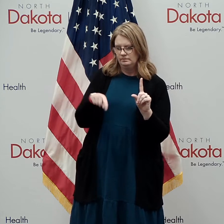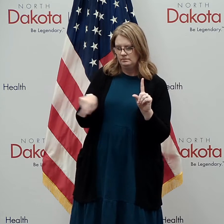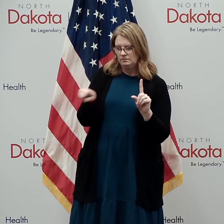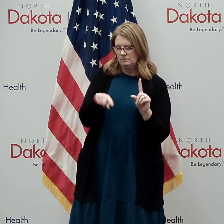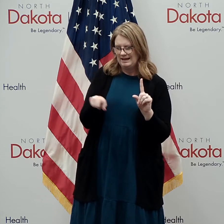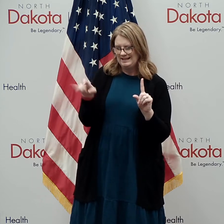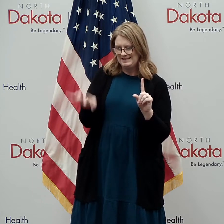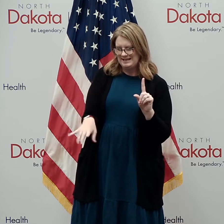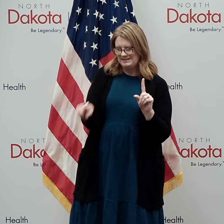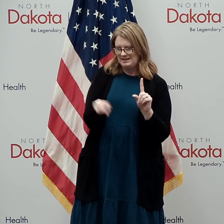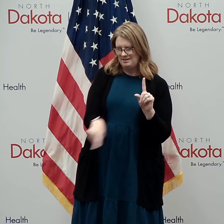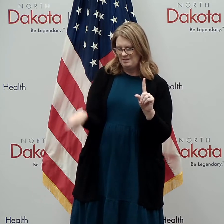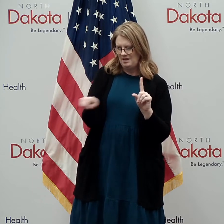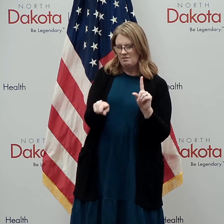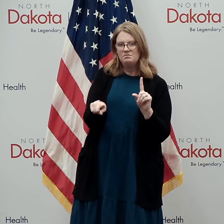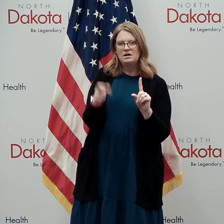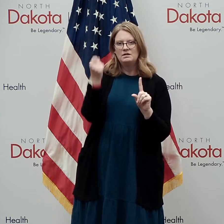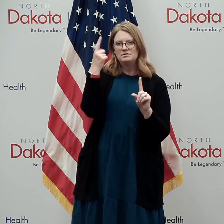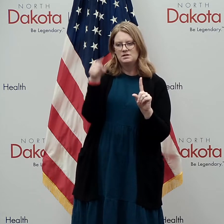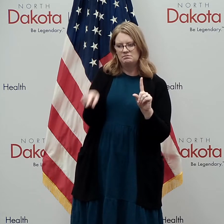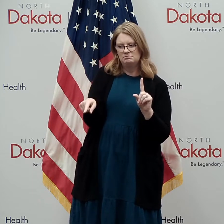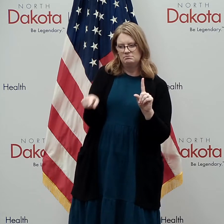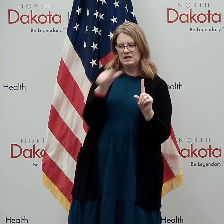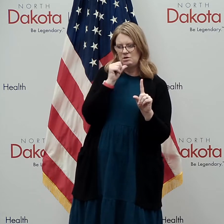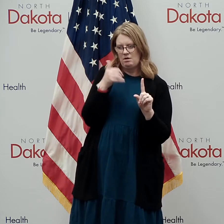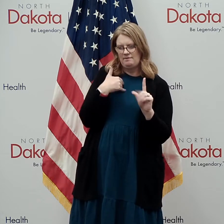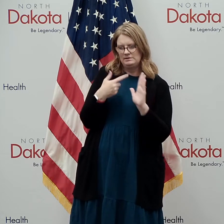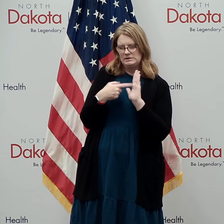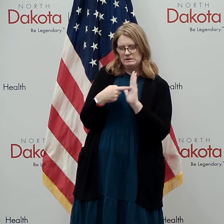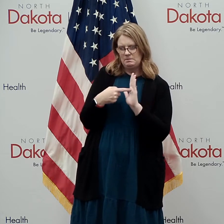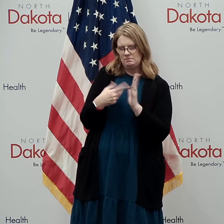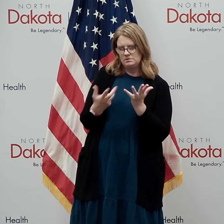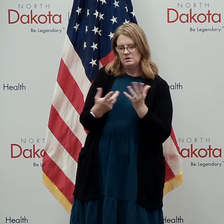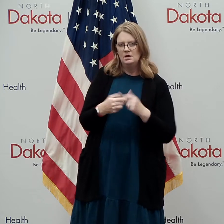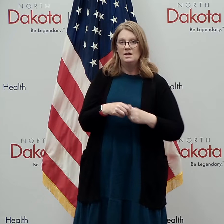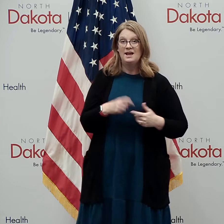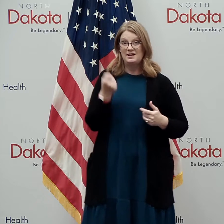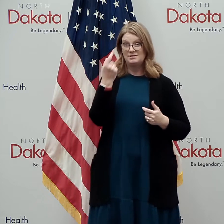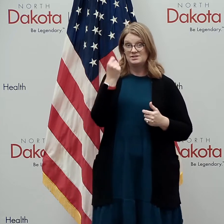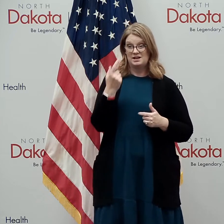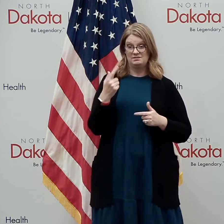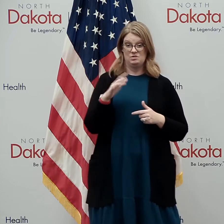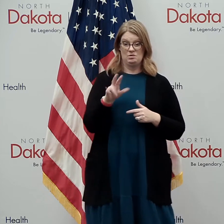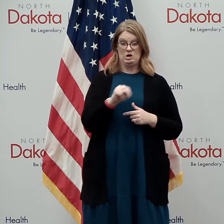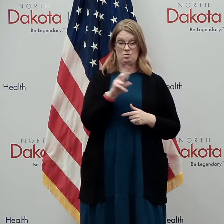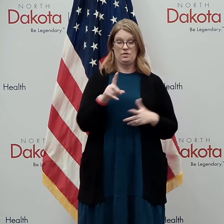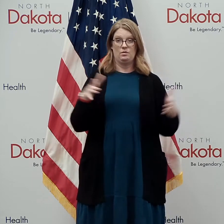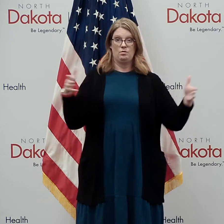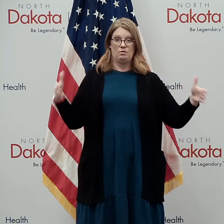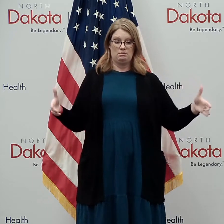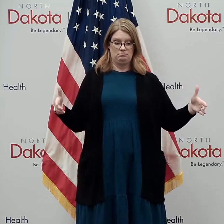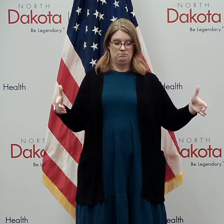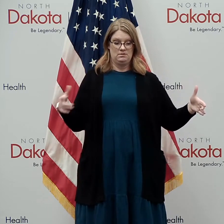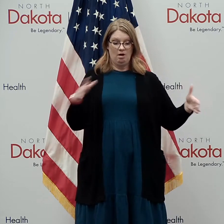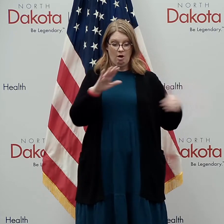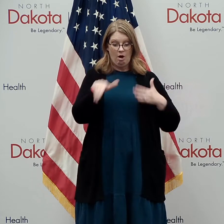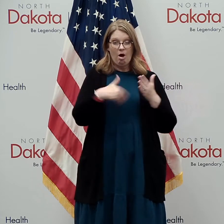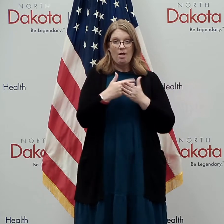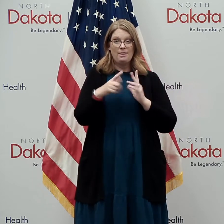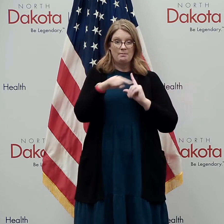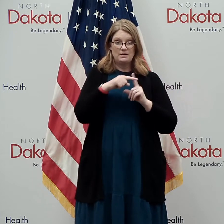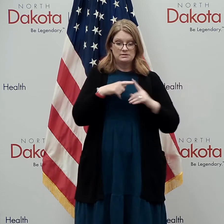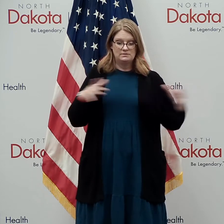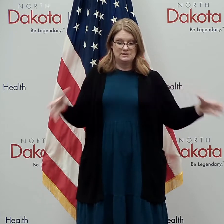symptoms. If you've got 56% of the people in North Dakota who are positive and could be transmitting to others and don't know it, I think